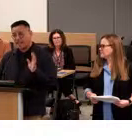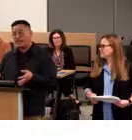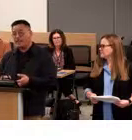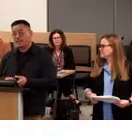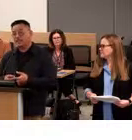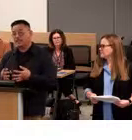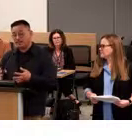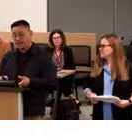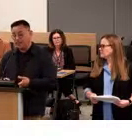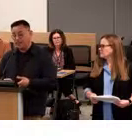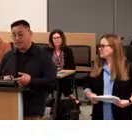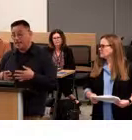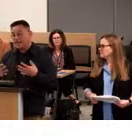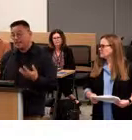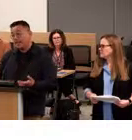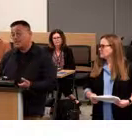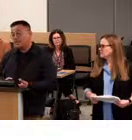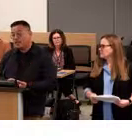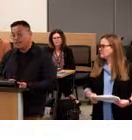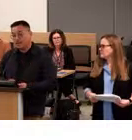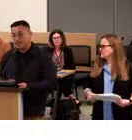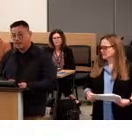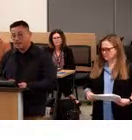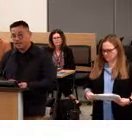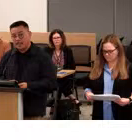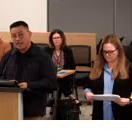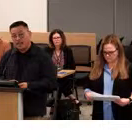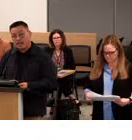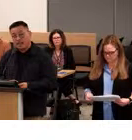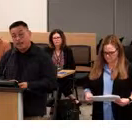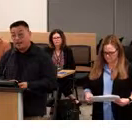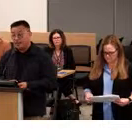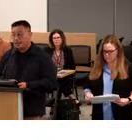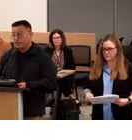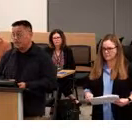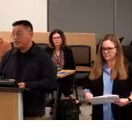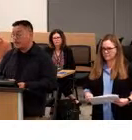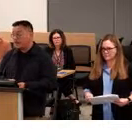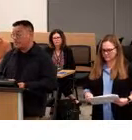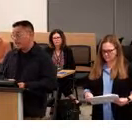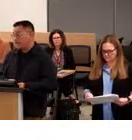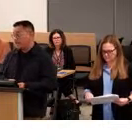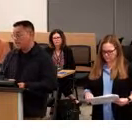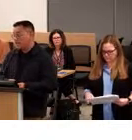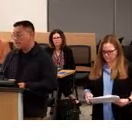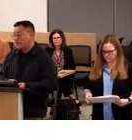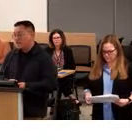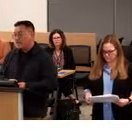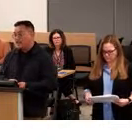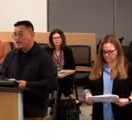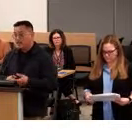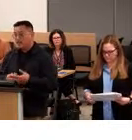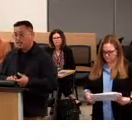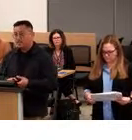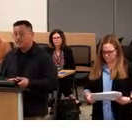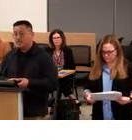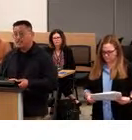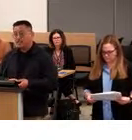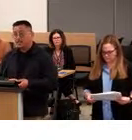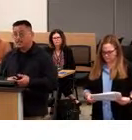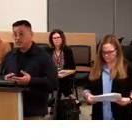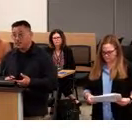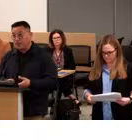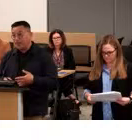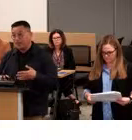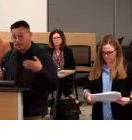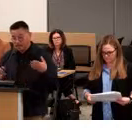how the instructional framework is taking shape at our sites by our TOSAs and by their planning teams. That's a real testament to